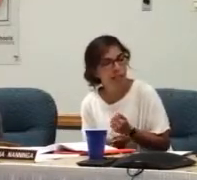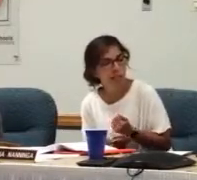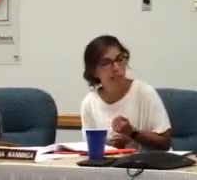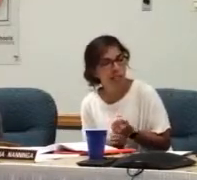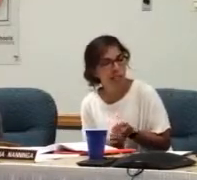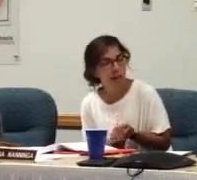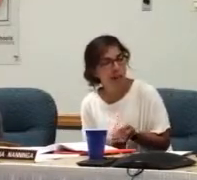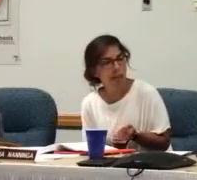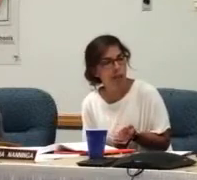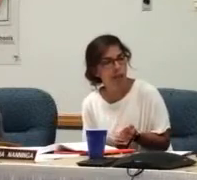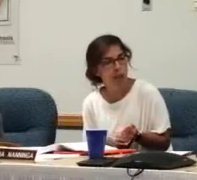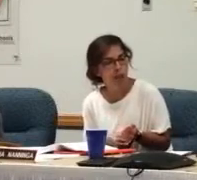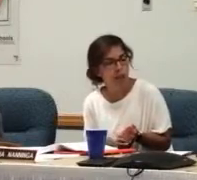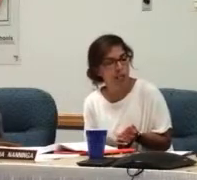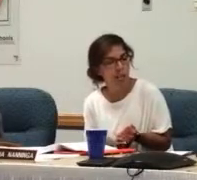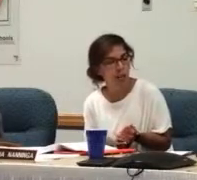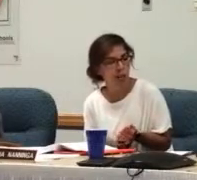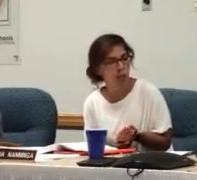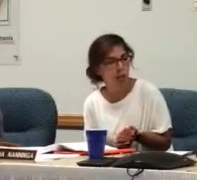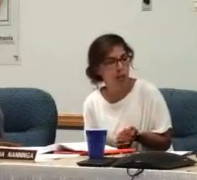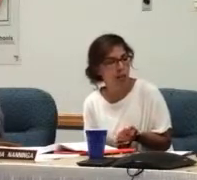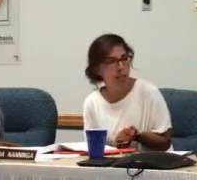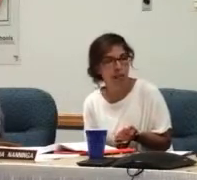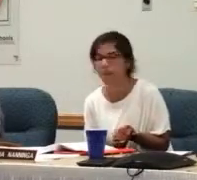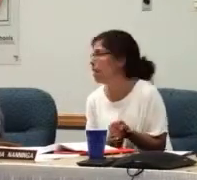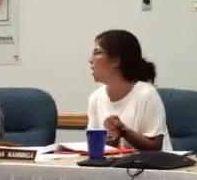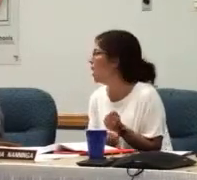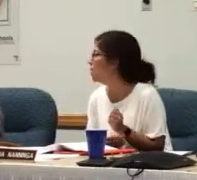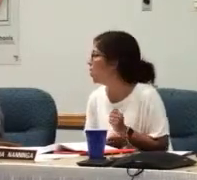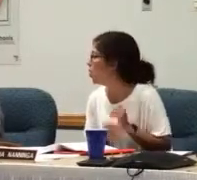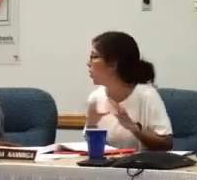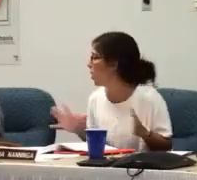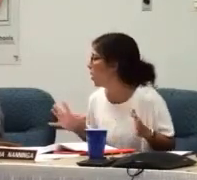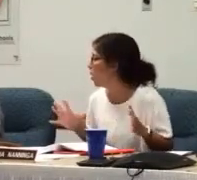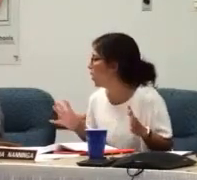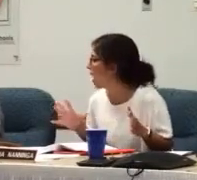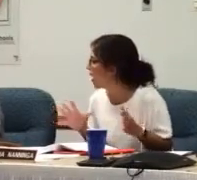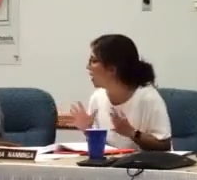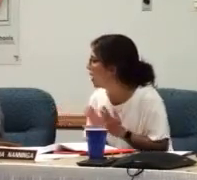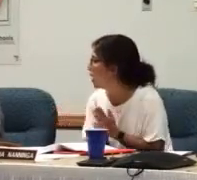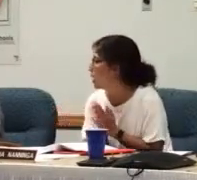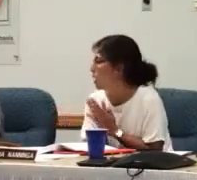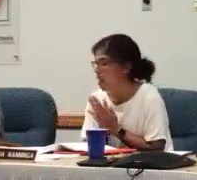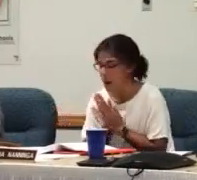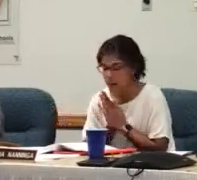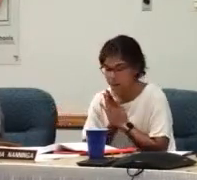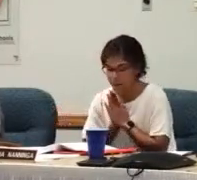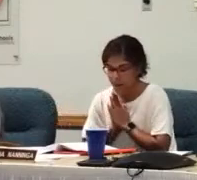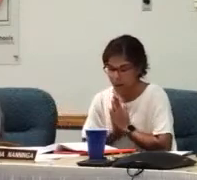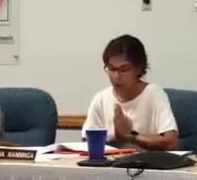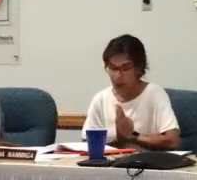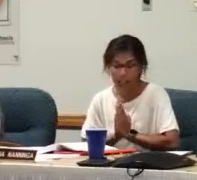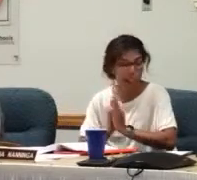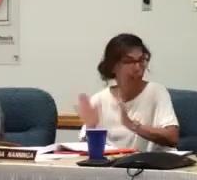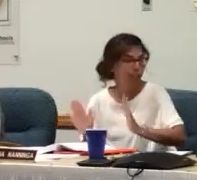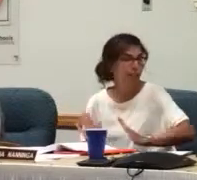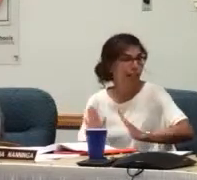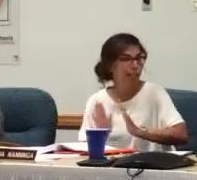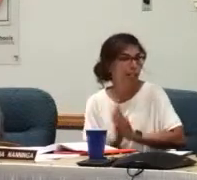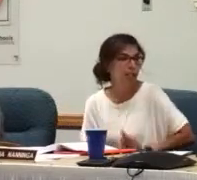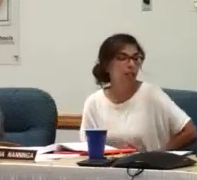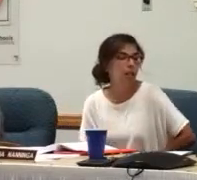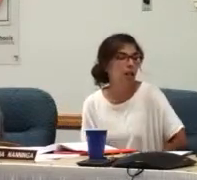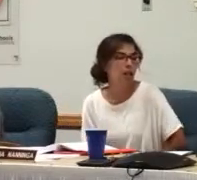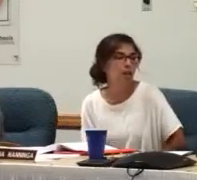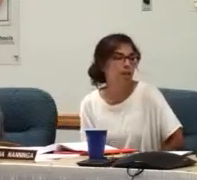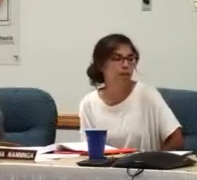It's been suggested that we could do those in other schools, and maybe a tour could go with that. There's actually